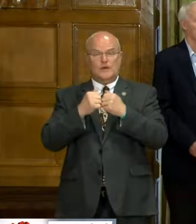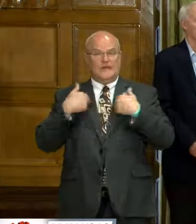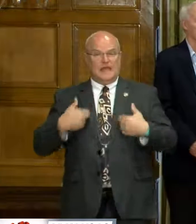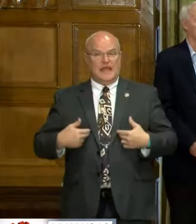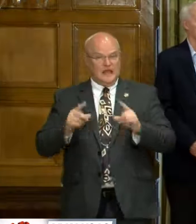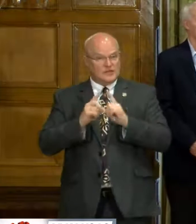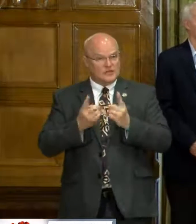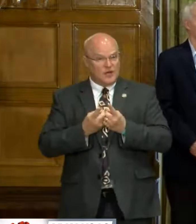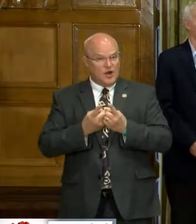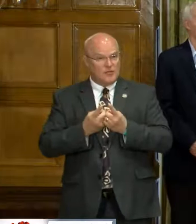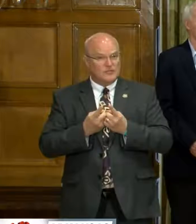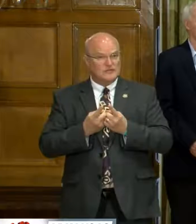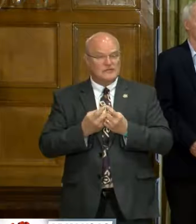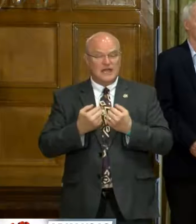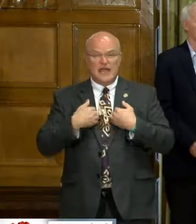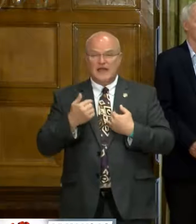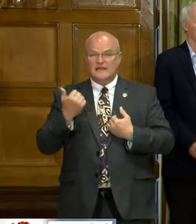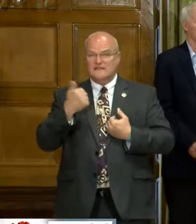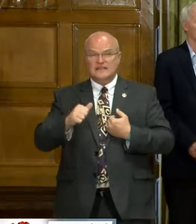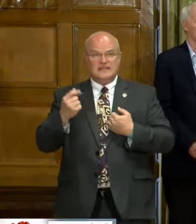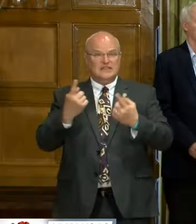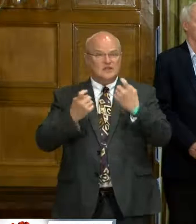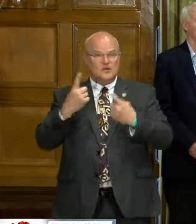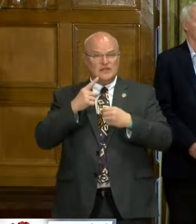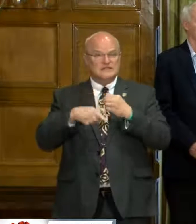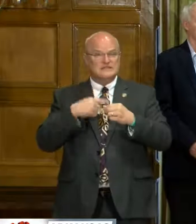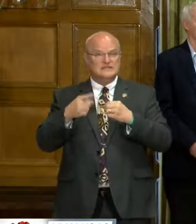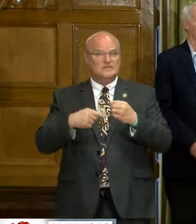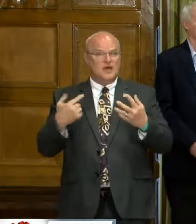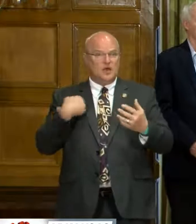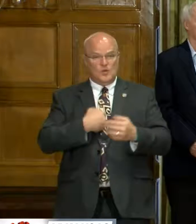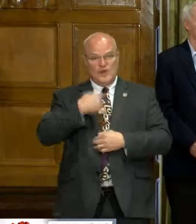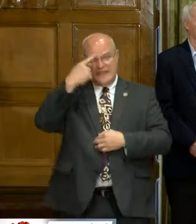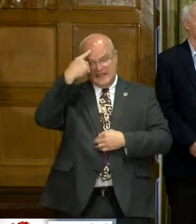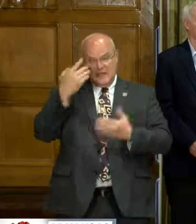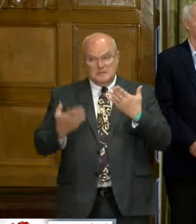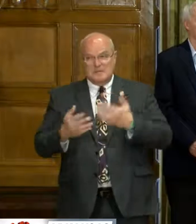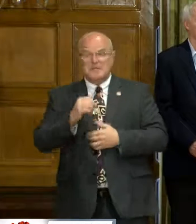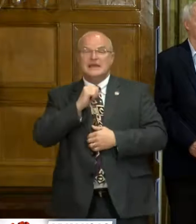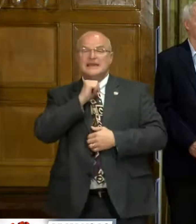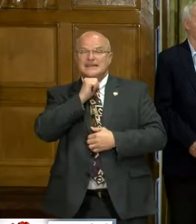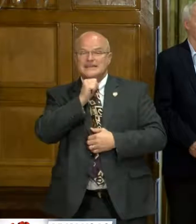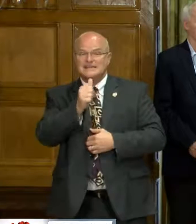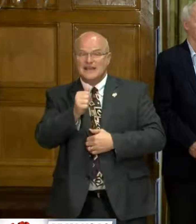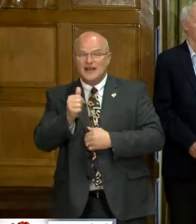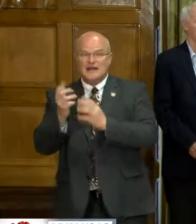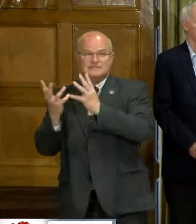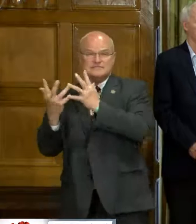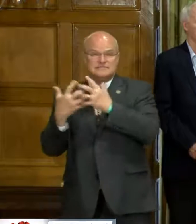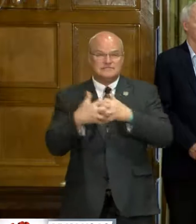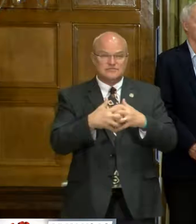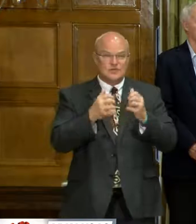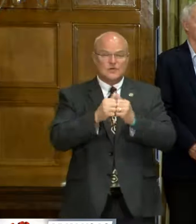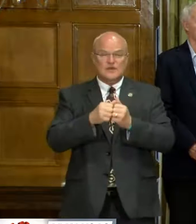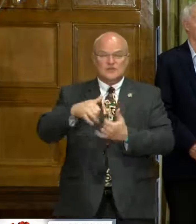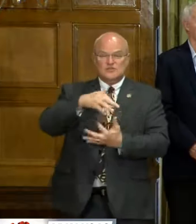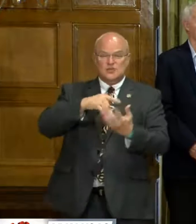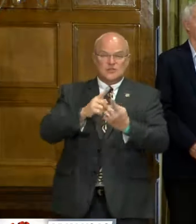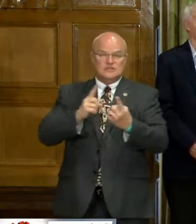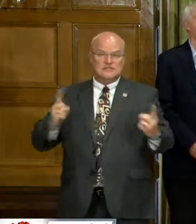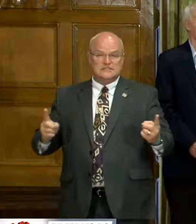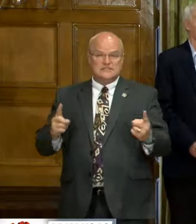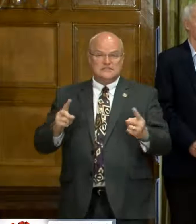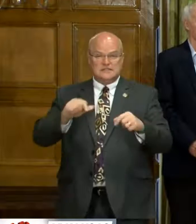health department. If there are any questions about anything that we think may not be in line with the social